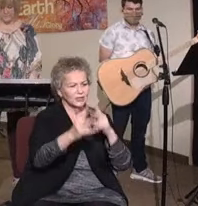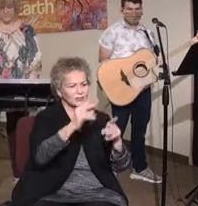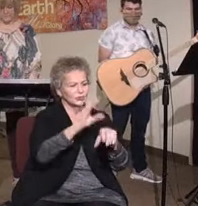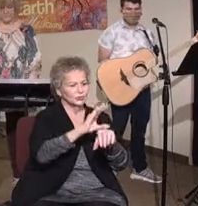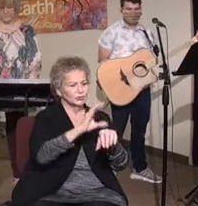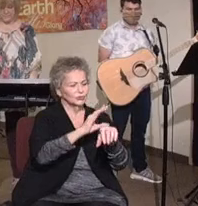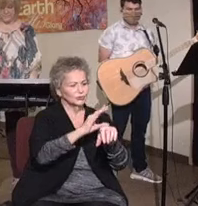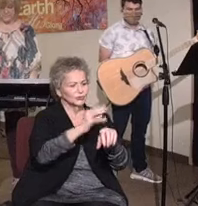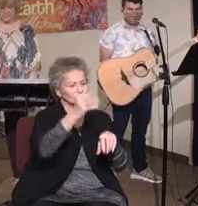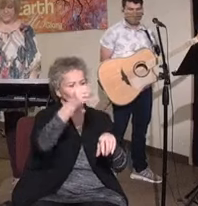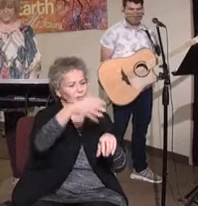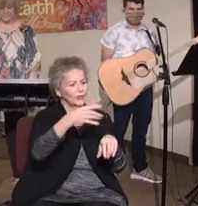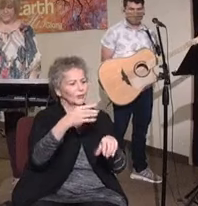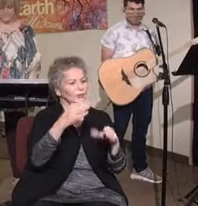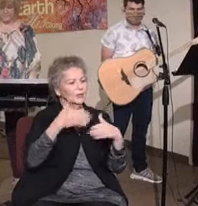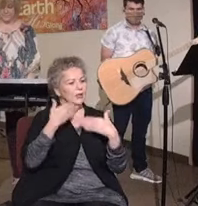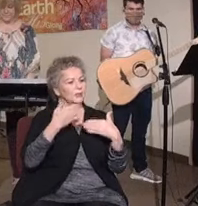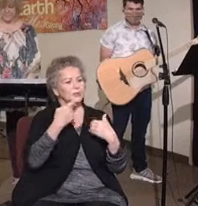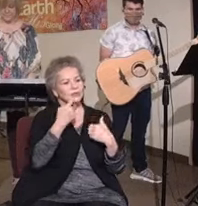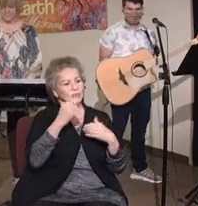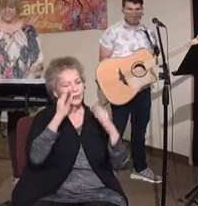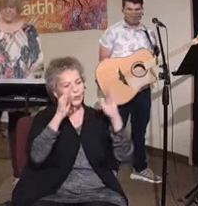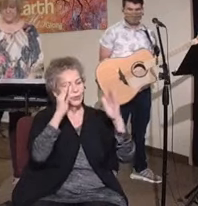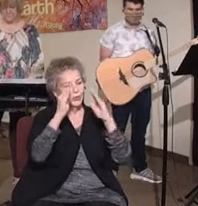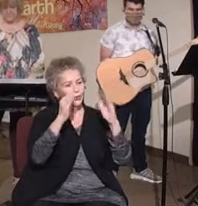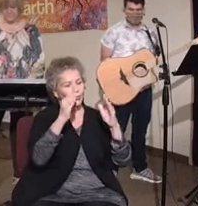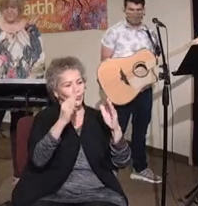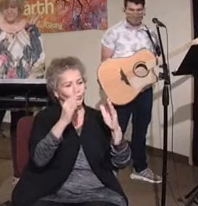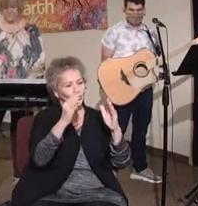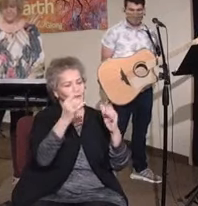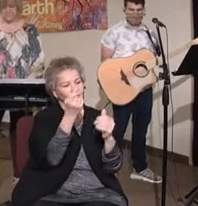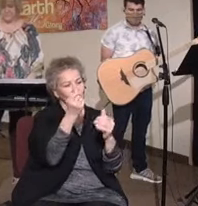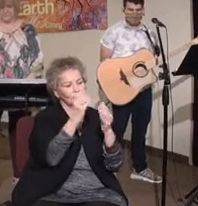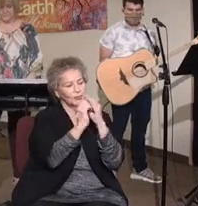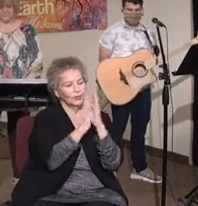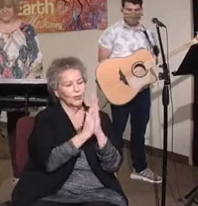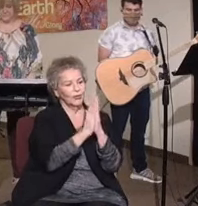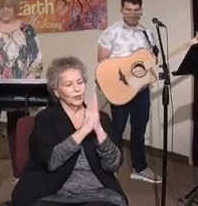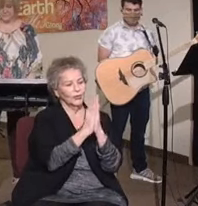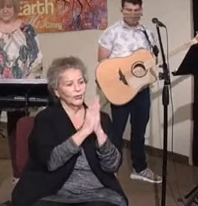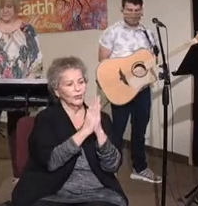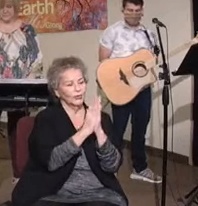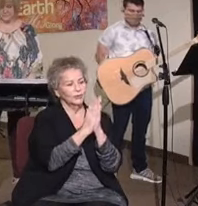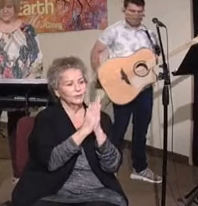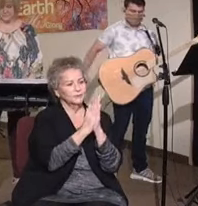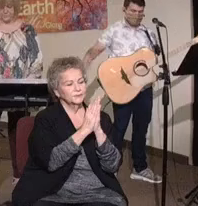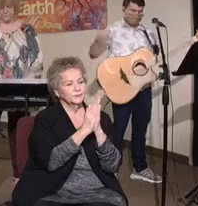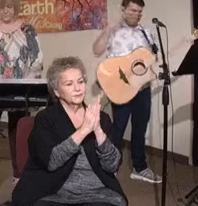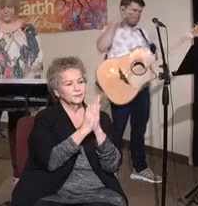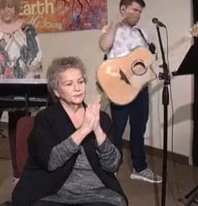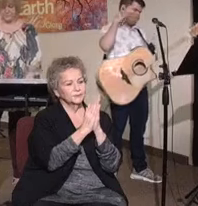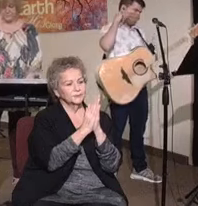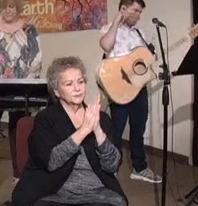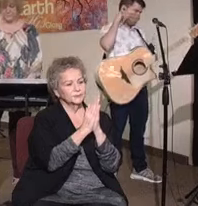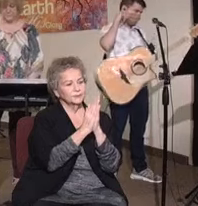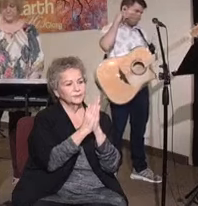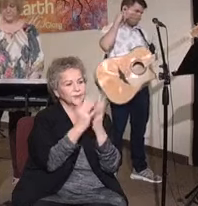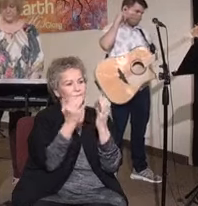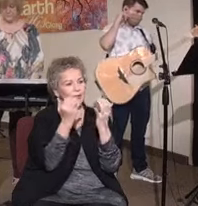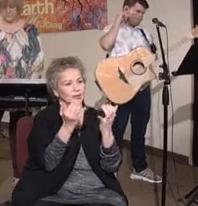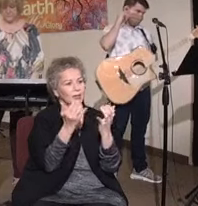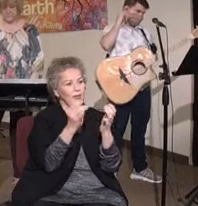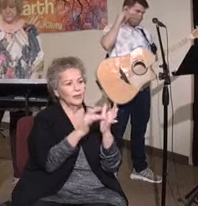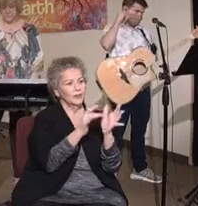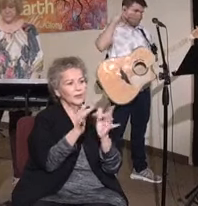it by. We're glad to say hello to you and maybe have a little prayer. You know, you've all been so